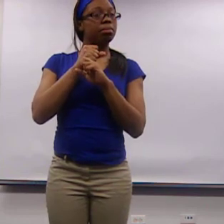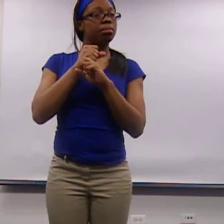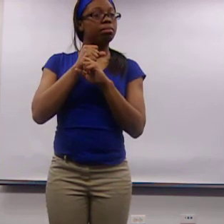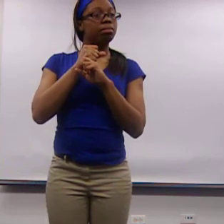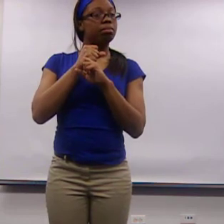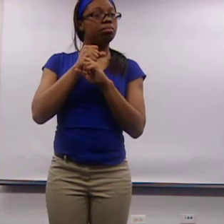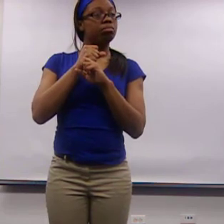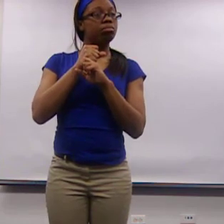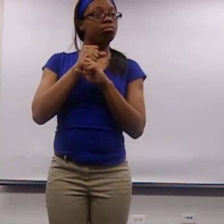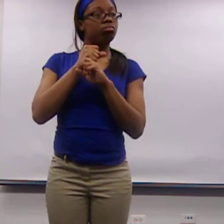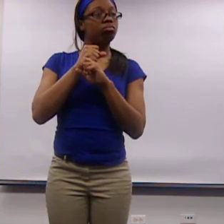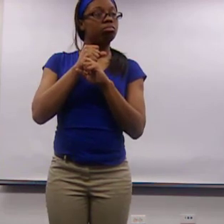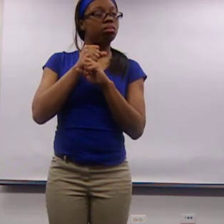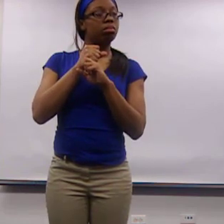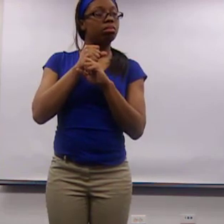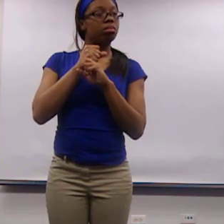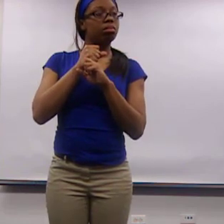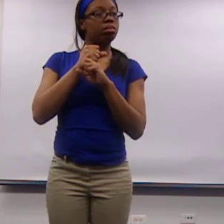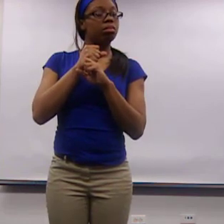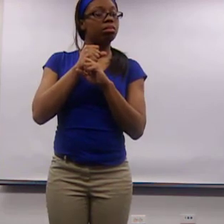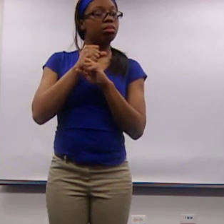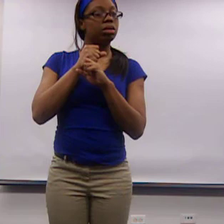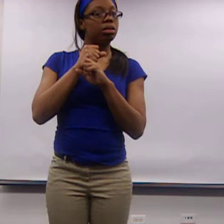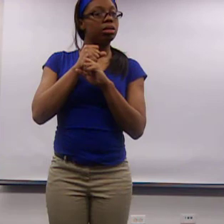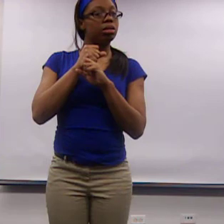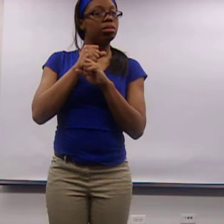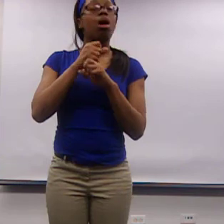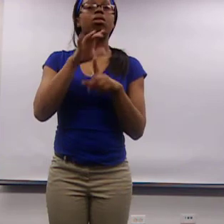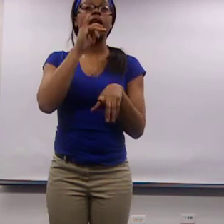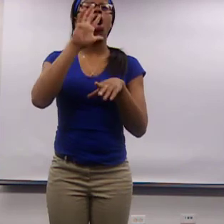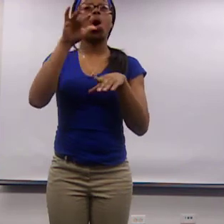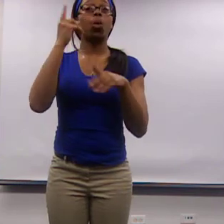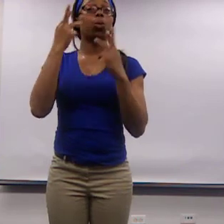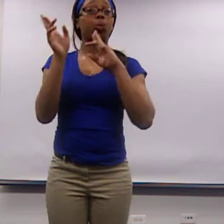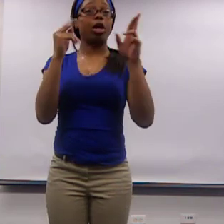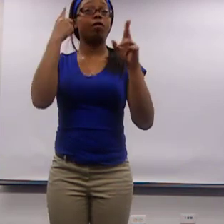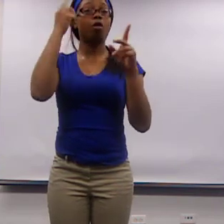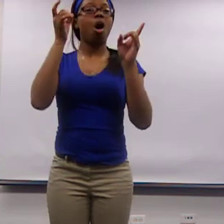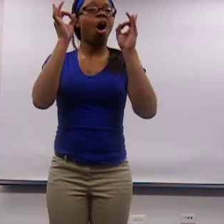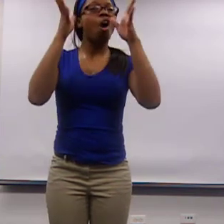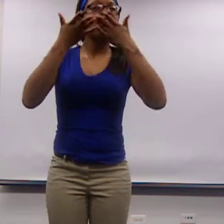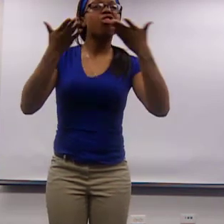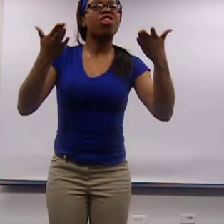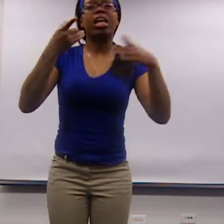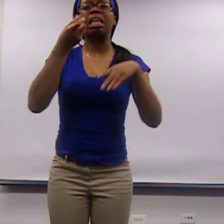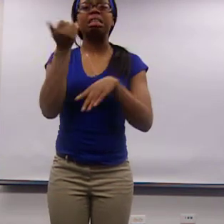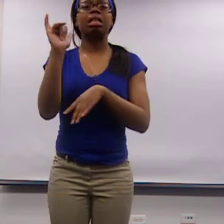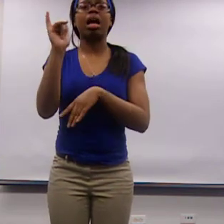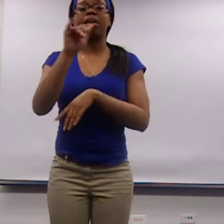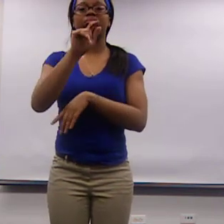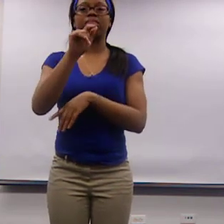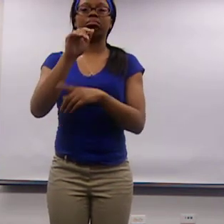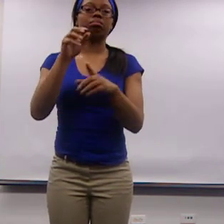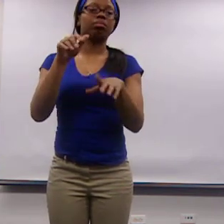Catastrophic means just really awful things that could happen, for instance, a terrorist attack or